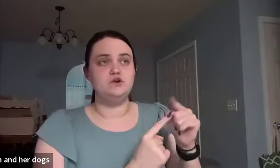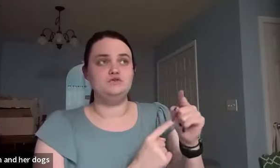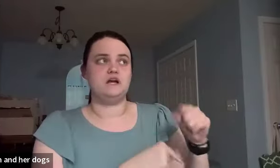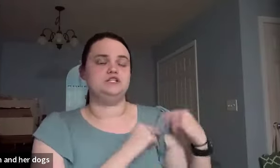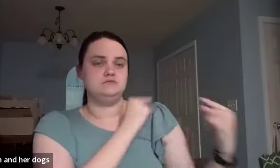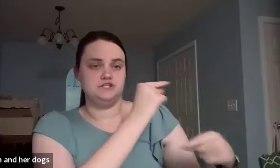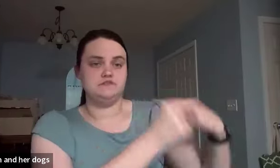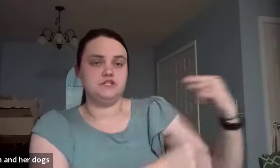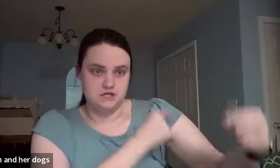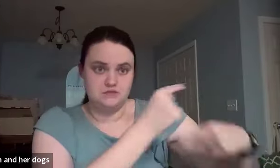someone who's got generation,